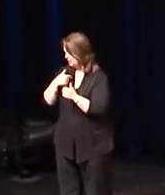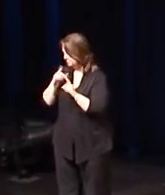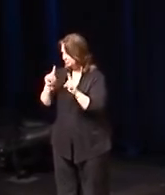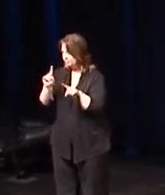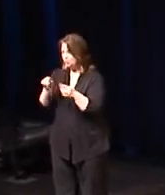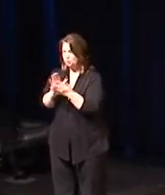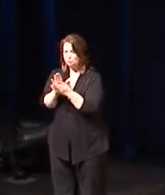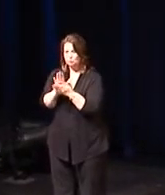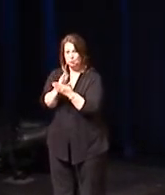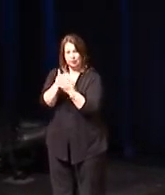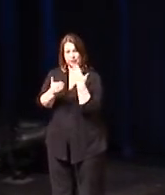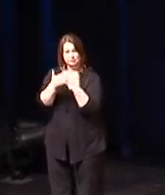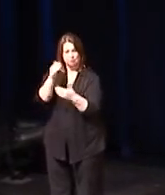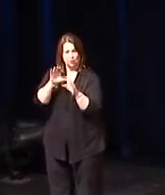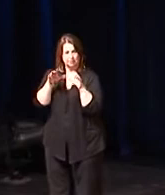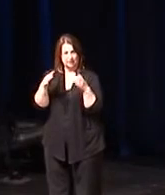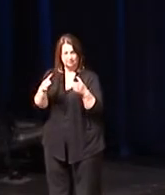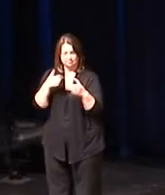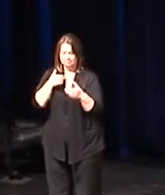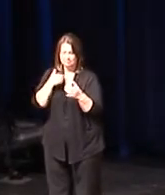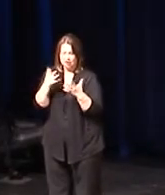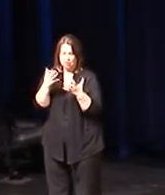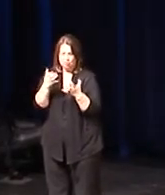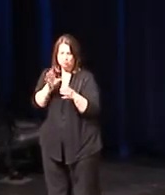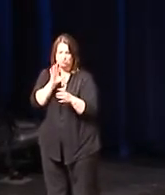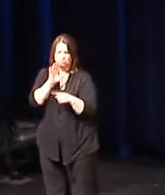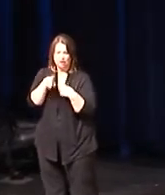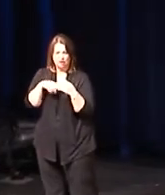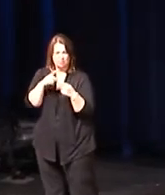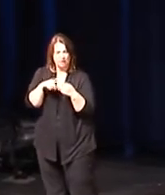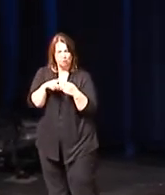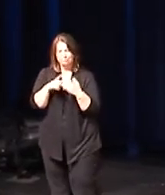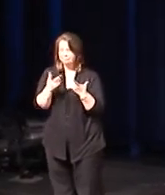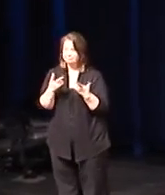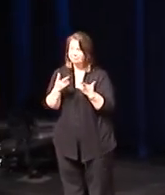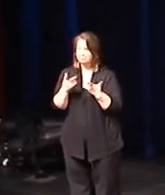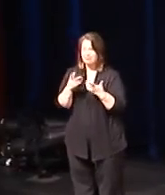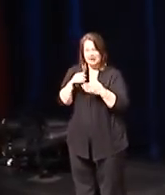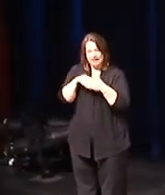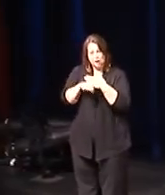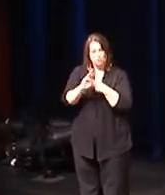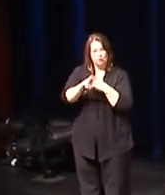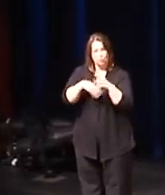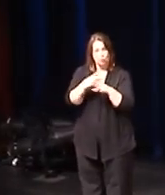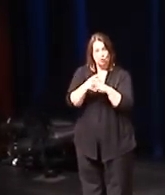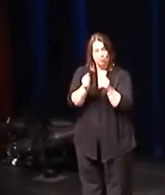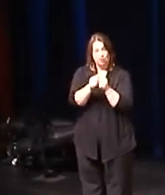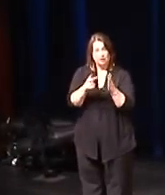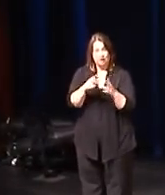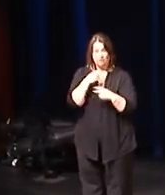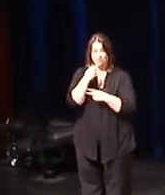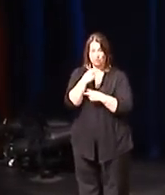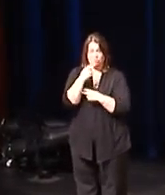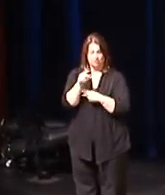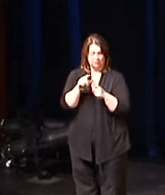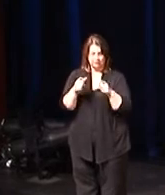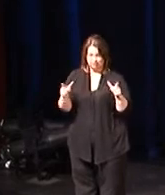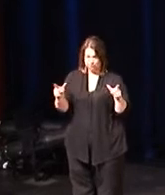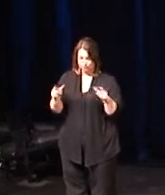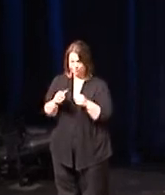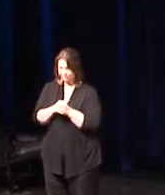hands-on classes. But I want to try to get you to enter a world where it's not verbal language.